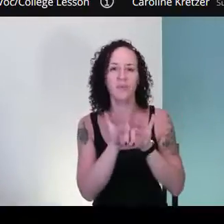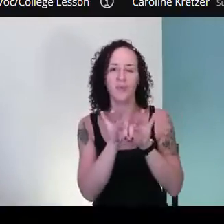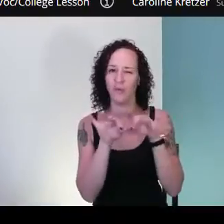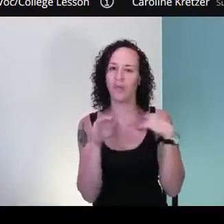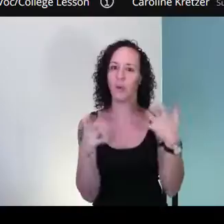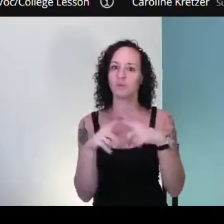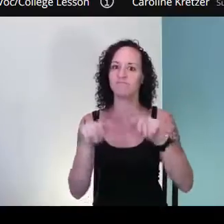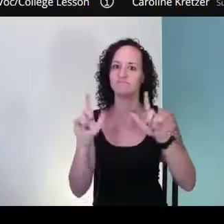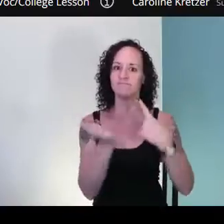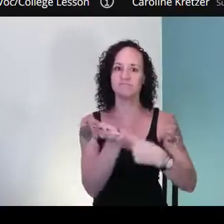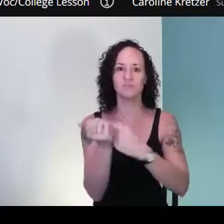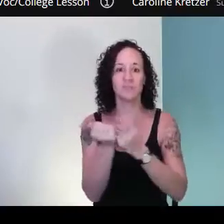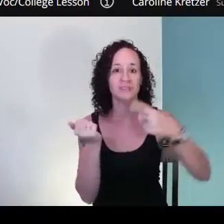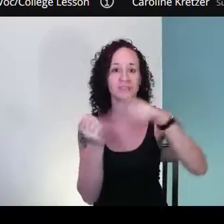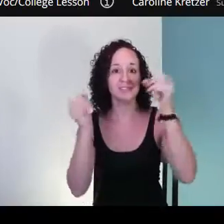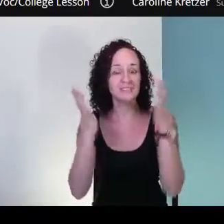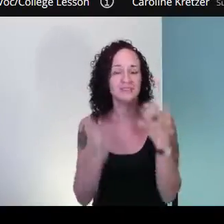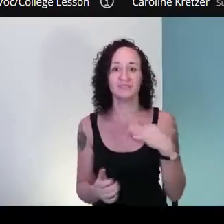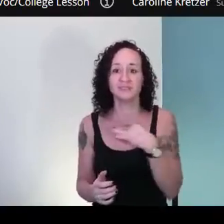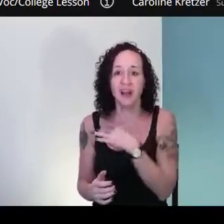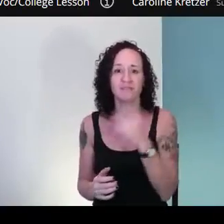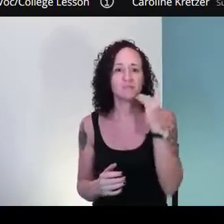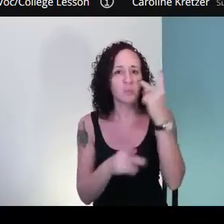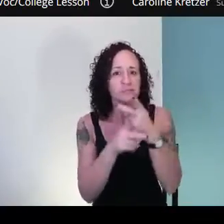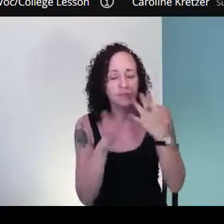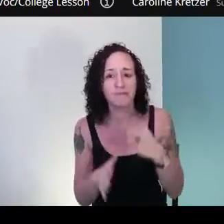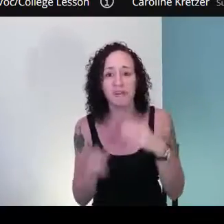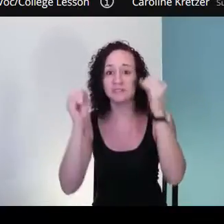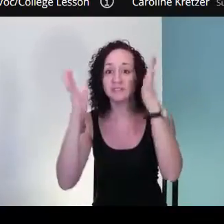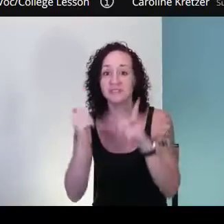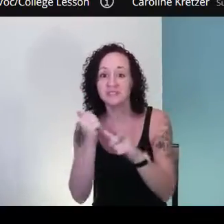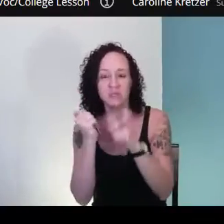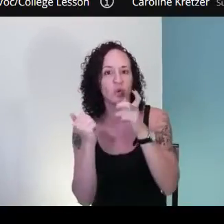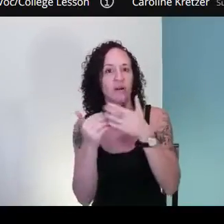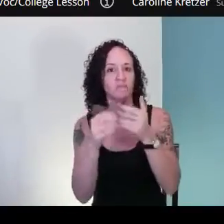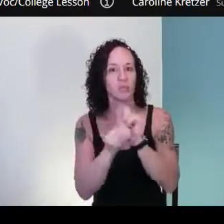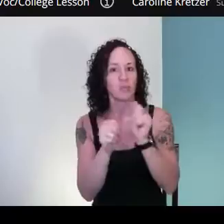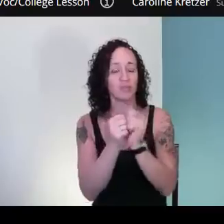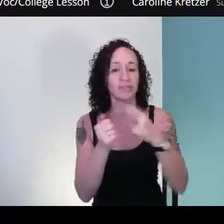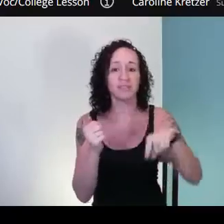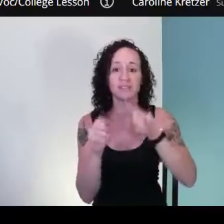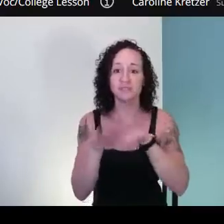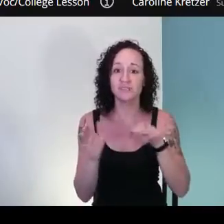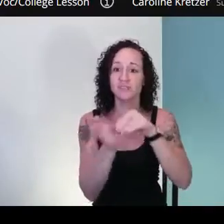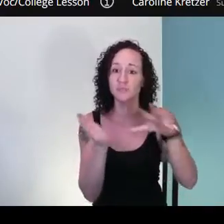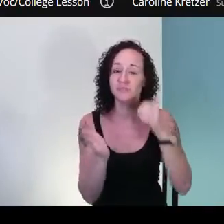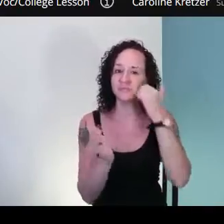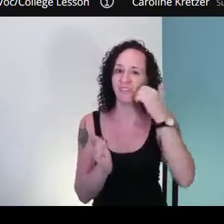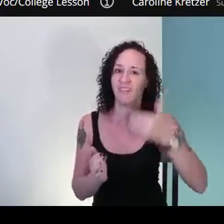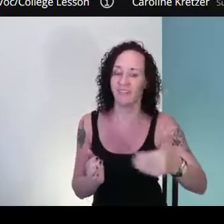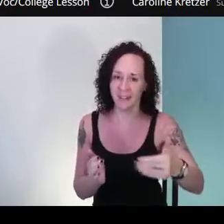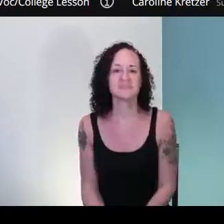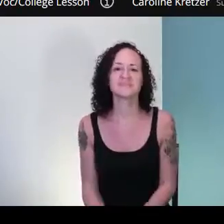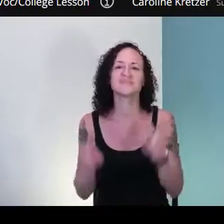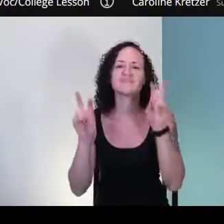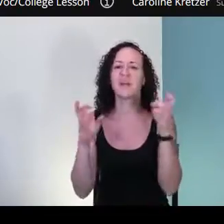educator, there's been one topic that's kind of been on my mind all summer. And I feel like I need to kind of express and share my thoughts with you, especially if